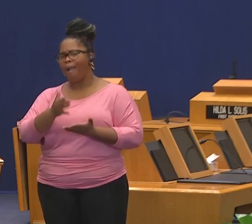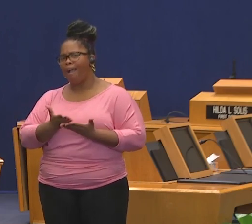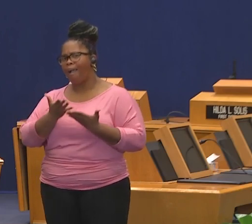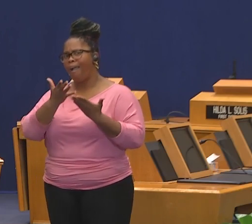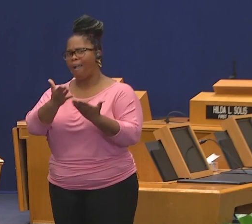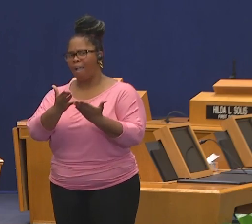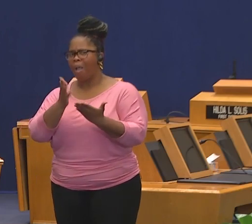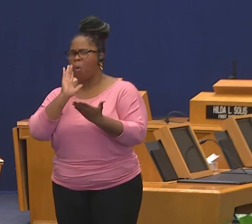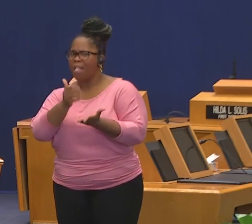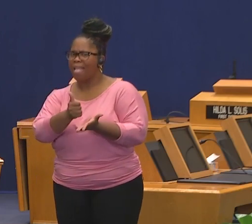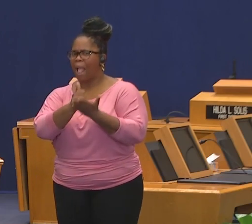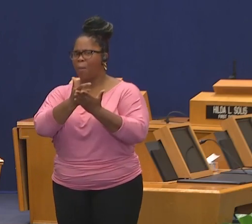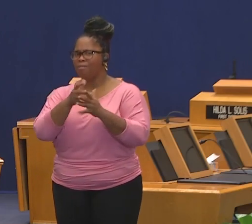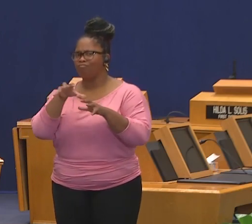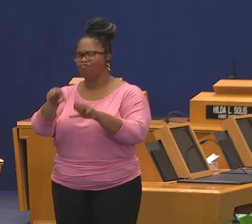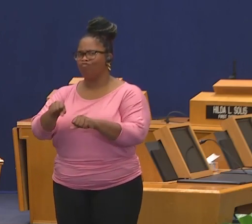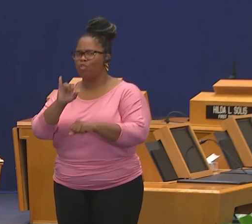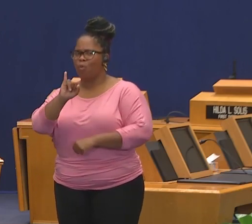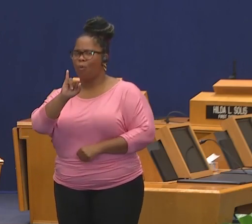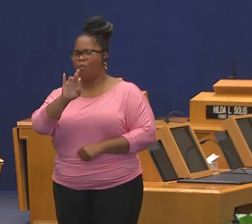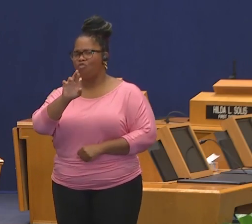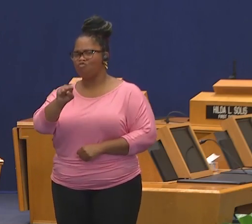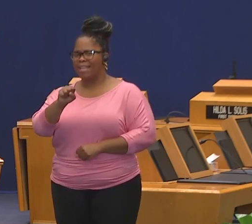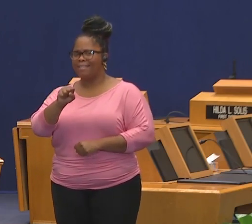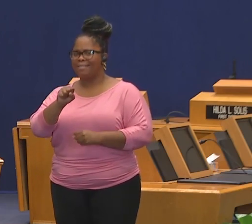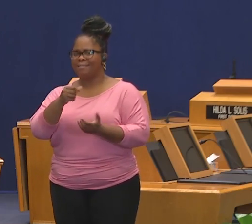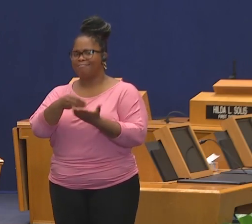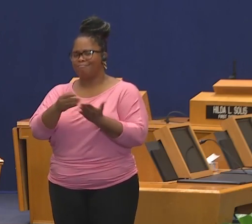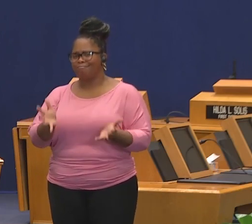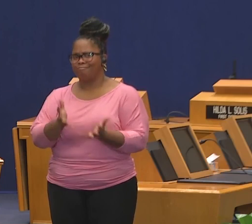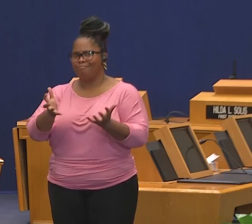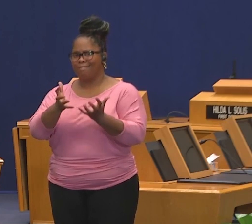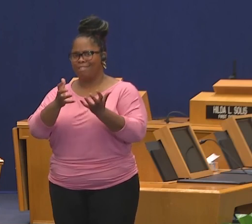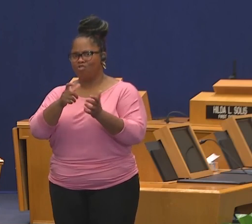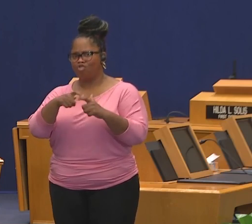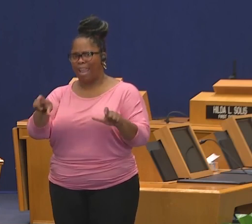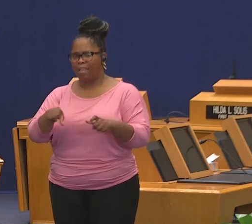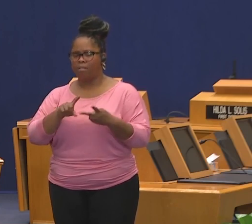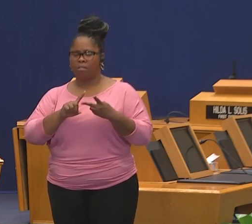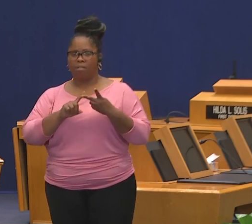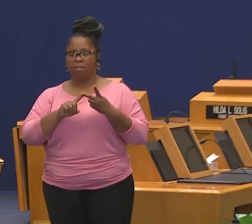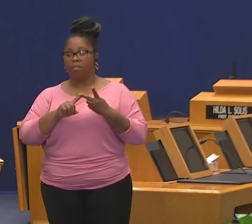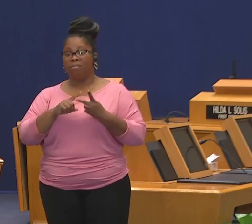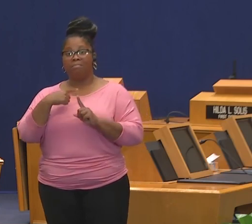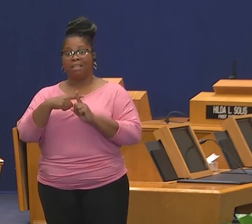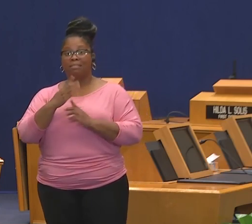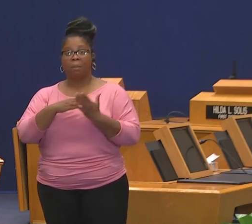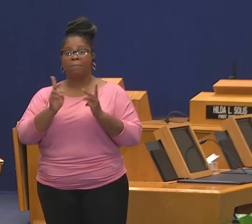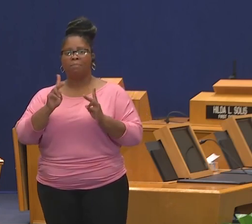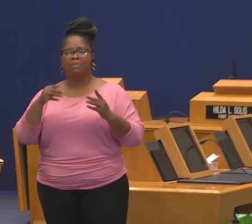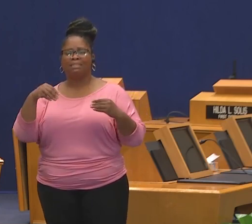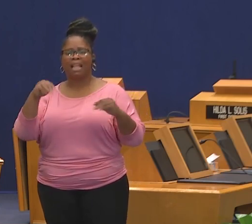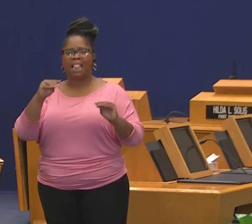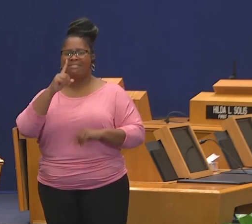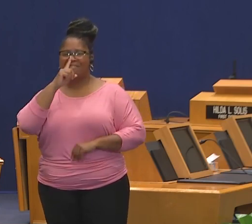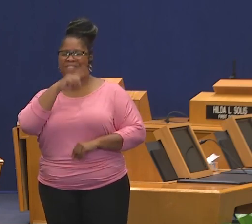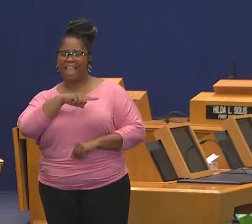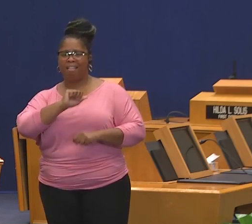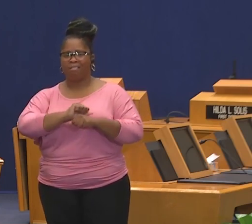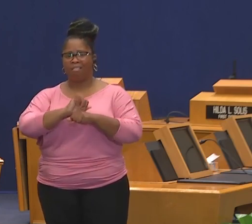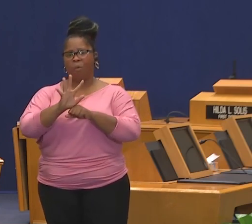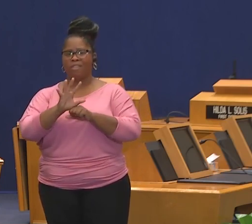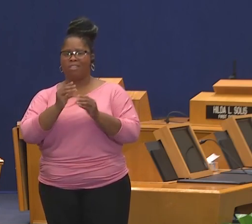stimulus checks. We also warned against people selling fake COVID-19 cures. I'm